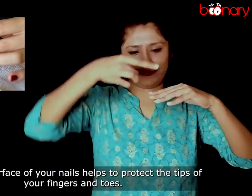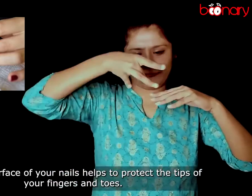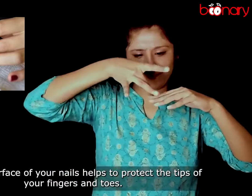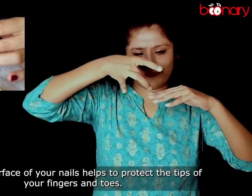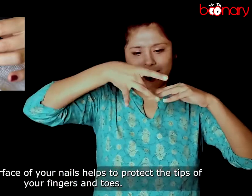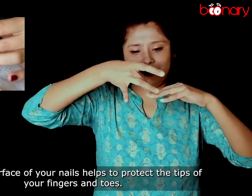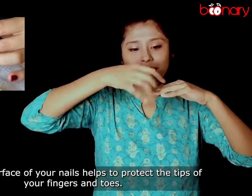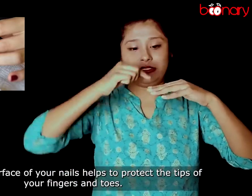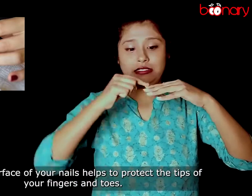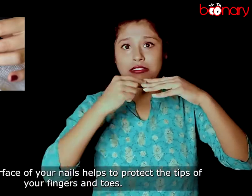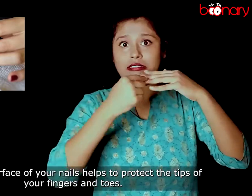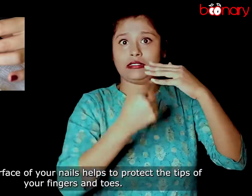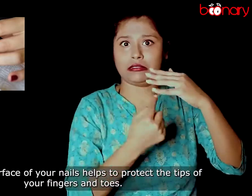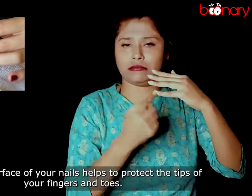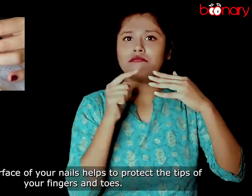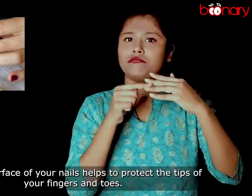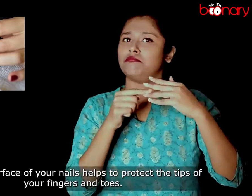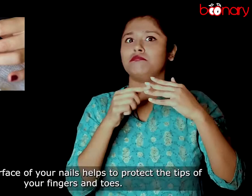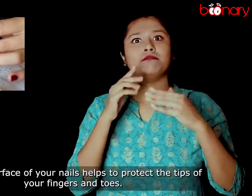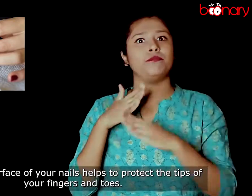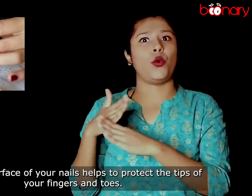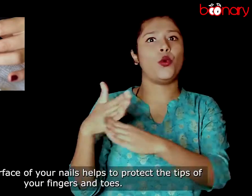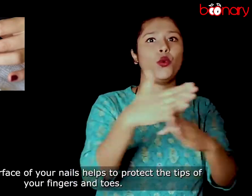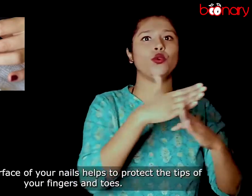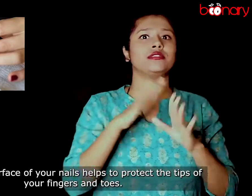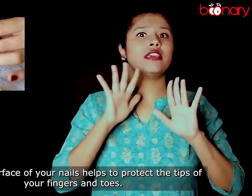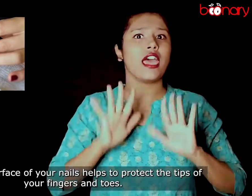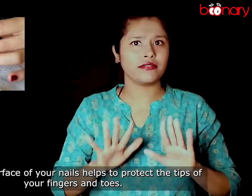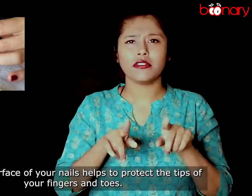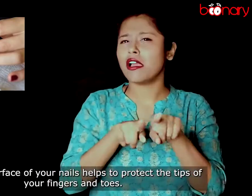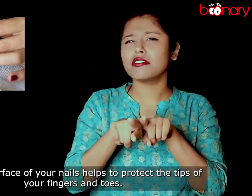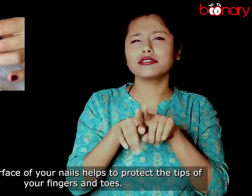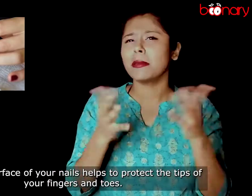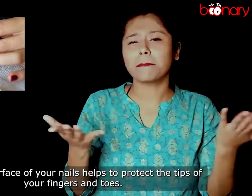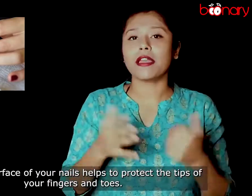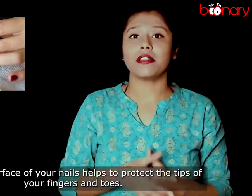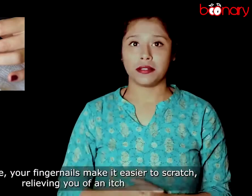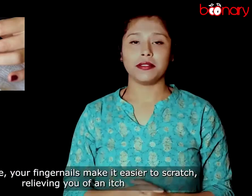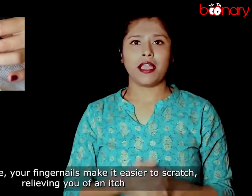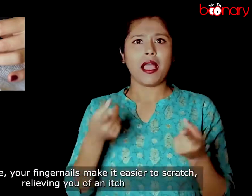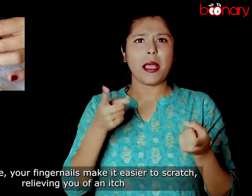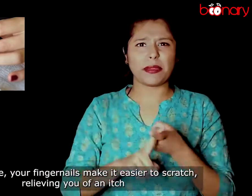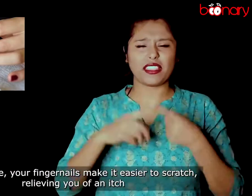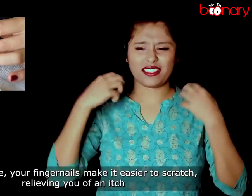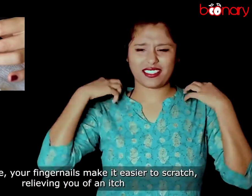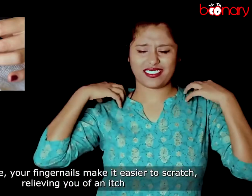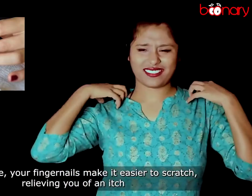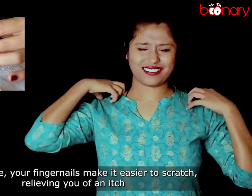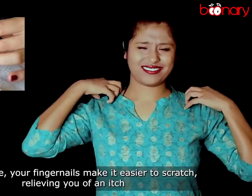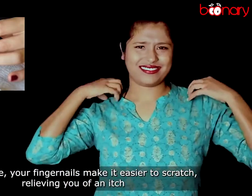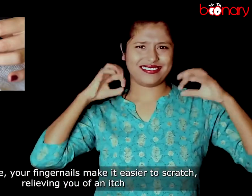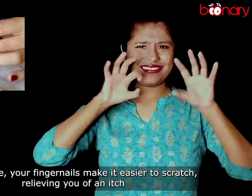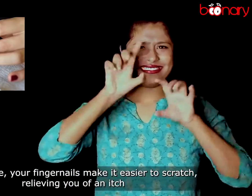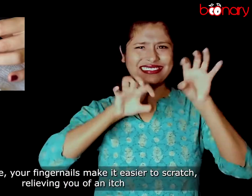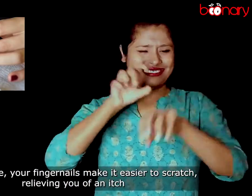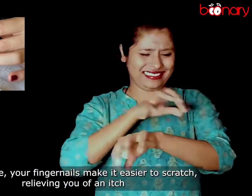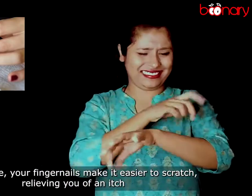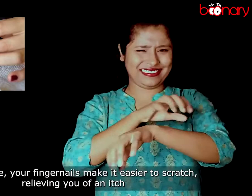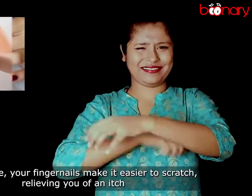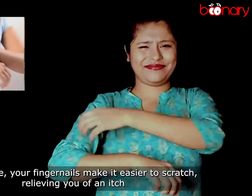nails helps to protect the tips of your fingers and toes. For instance, your fingernails make it